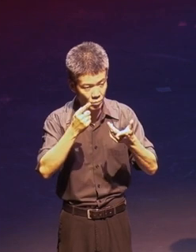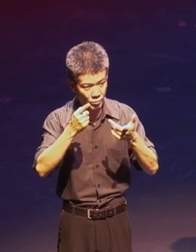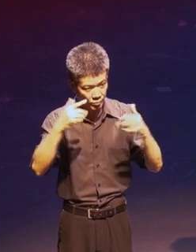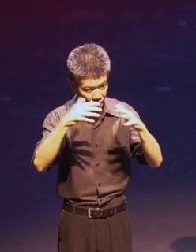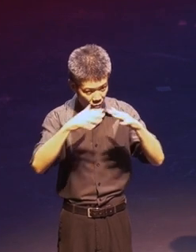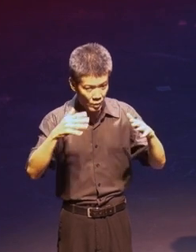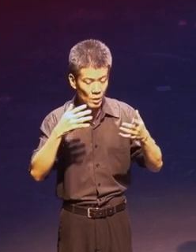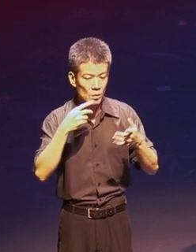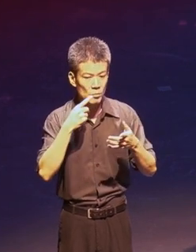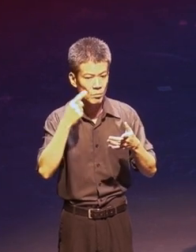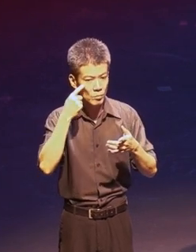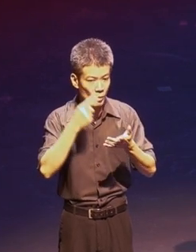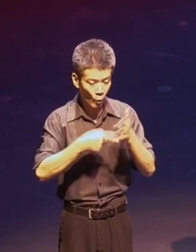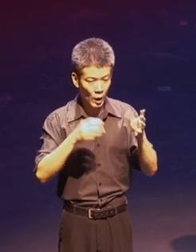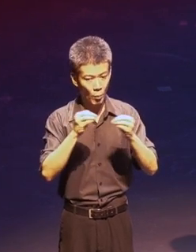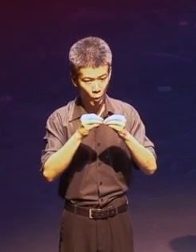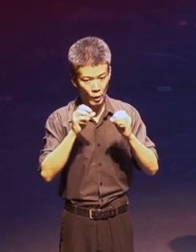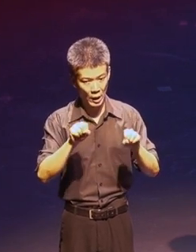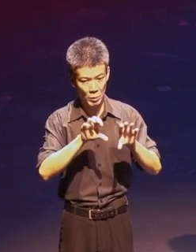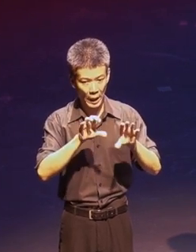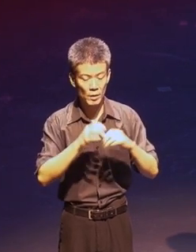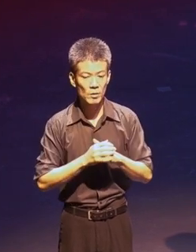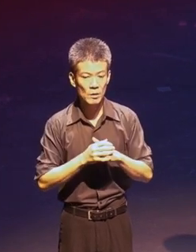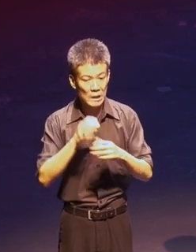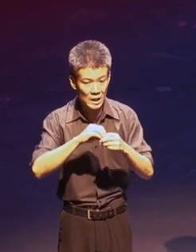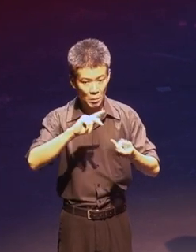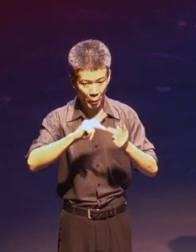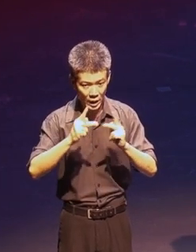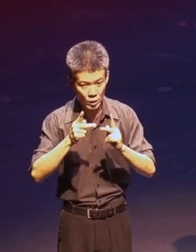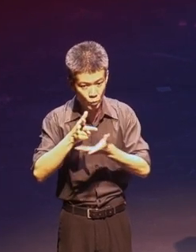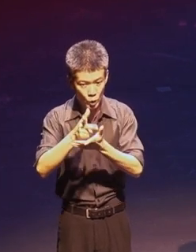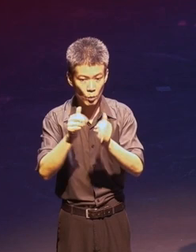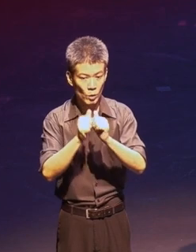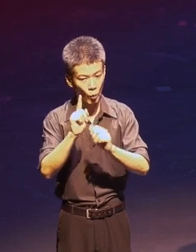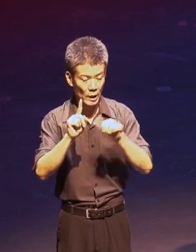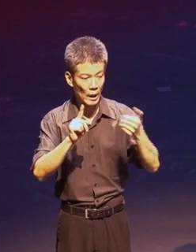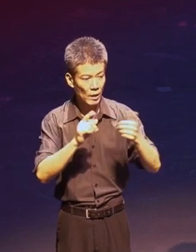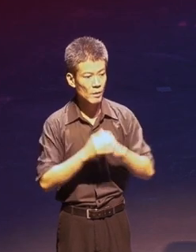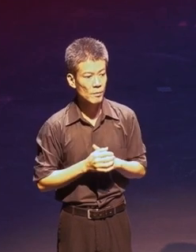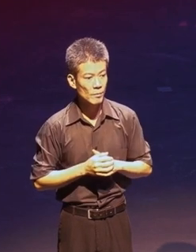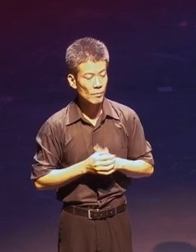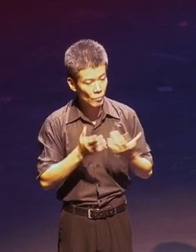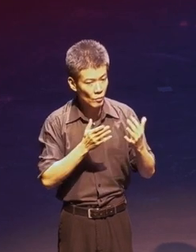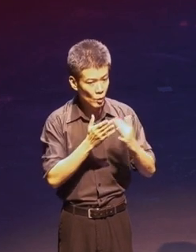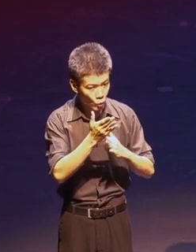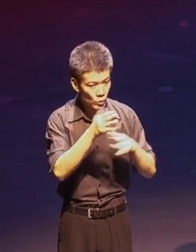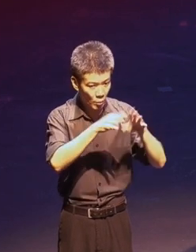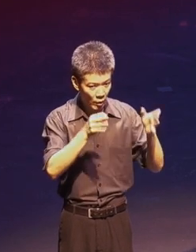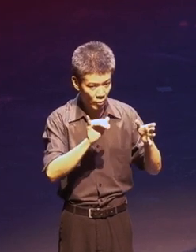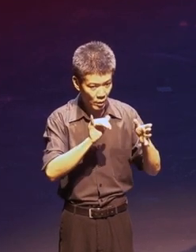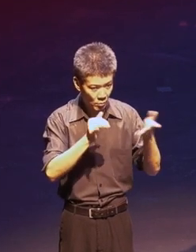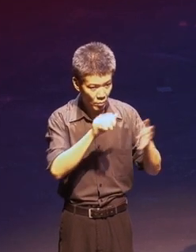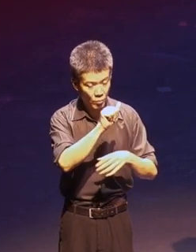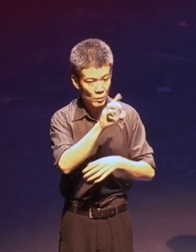and reflect on what more can be done in partnership with one another. Through platforms like